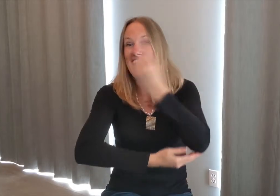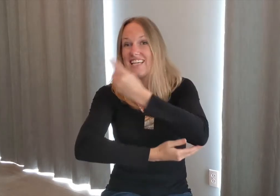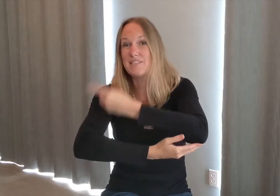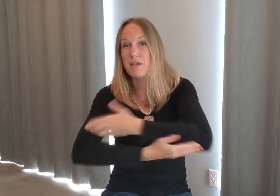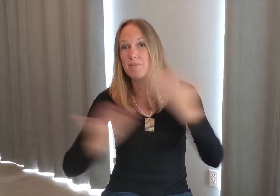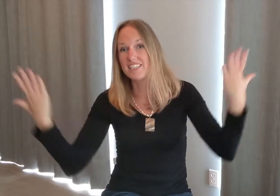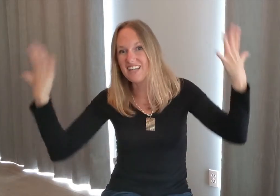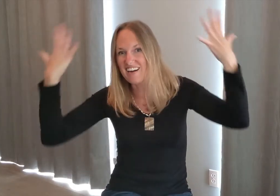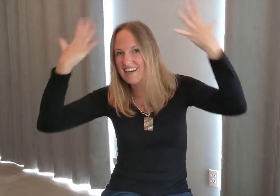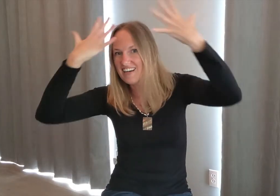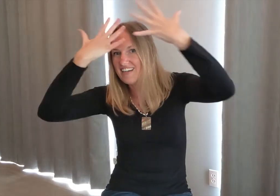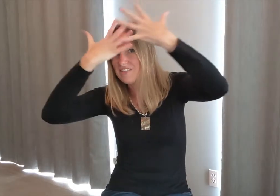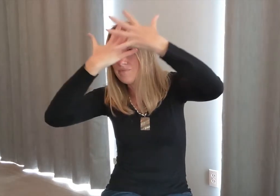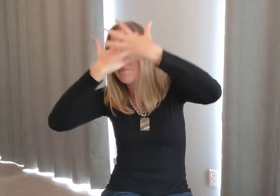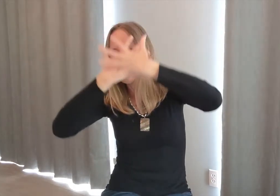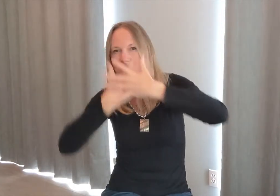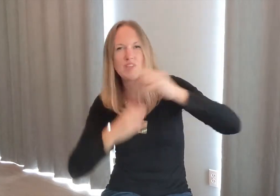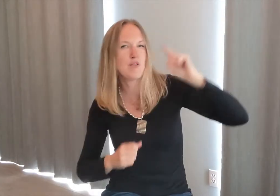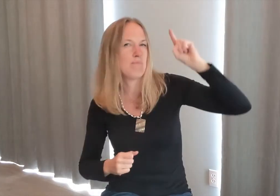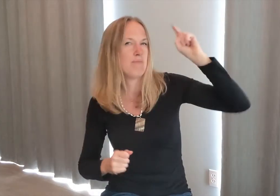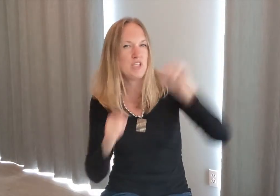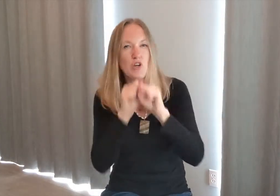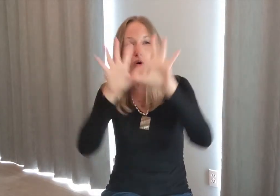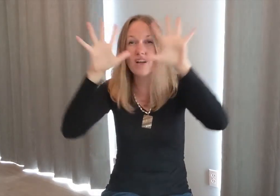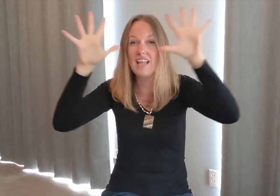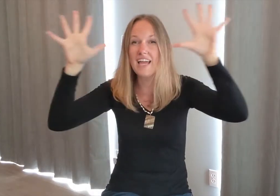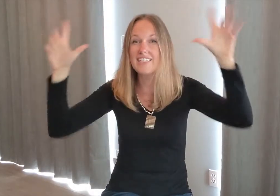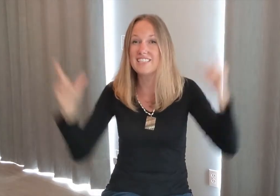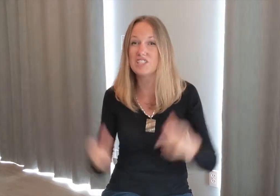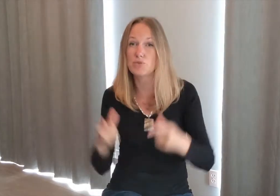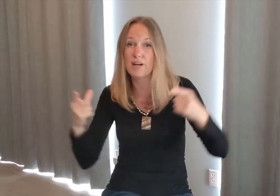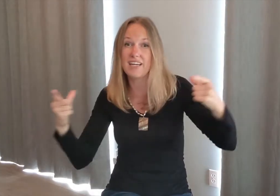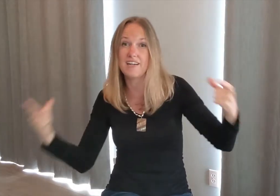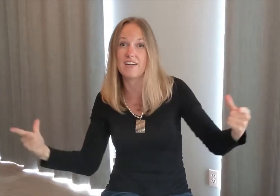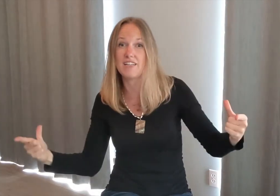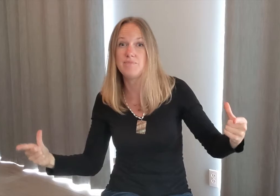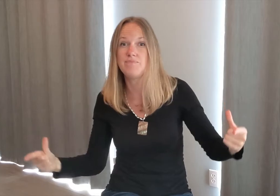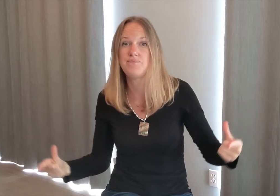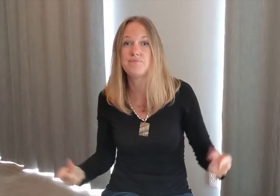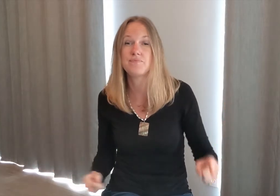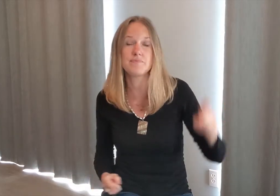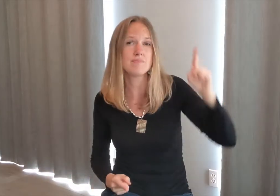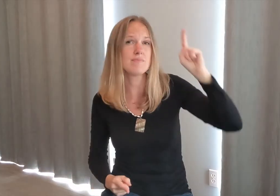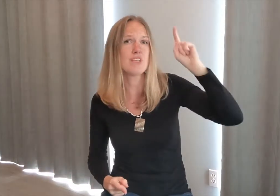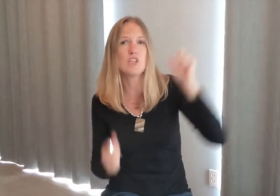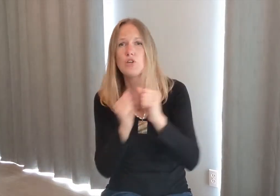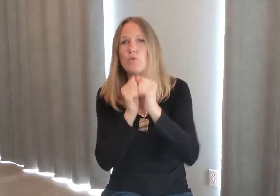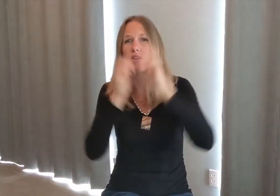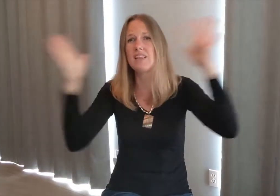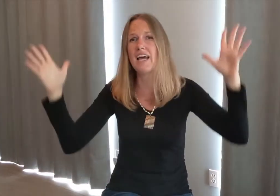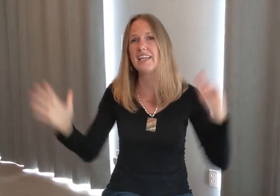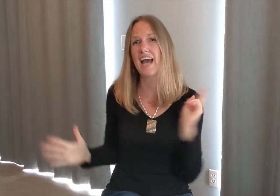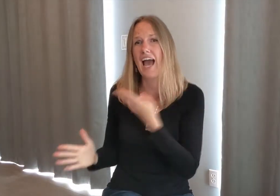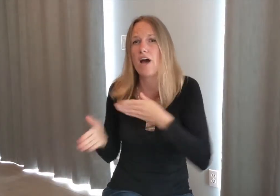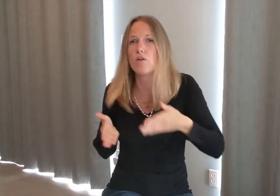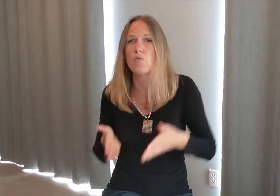Days may be darker, but your light is greater. You light our